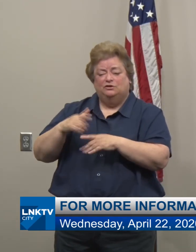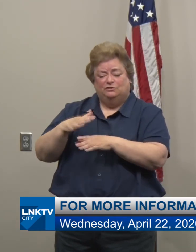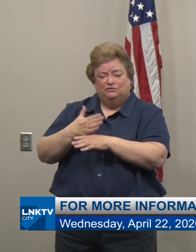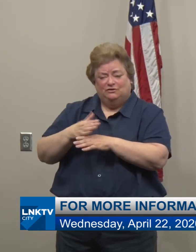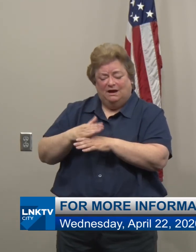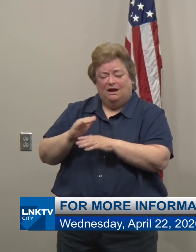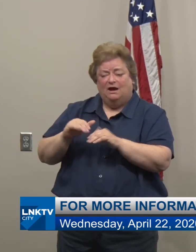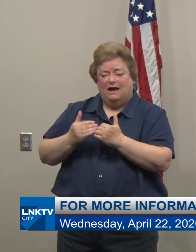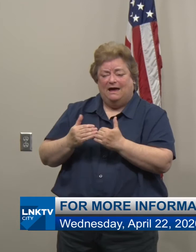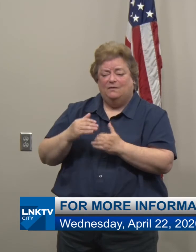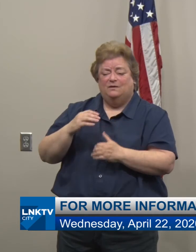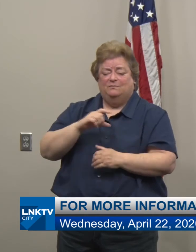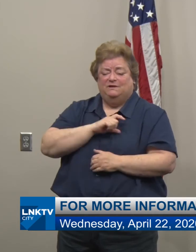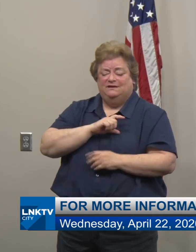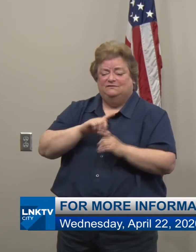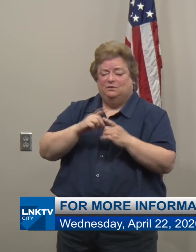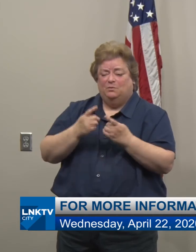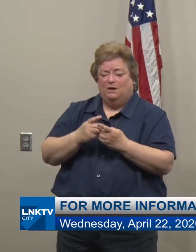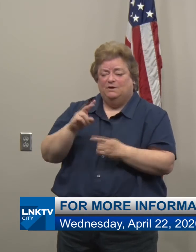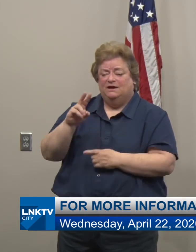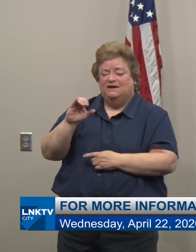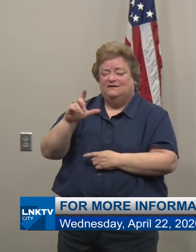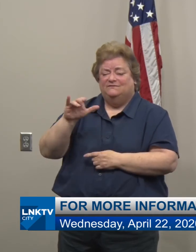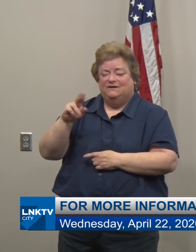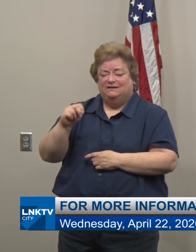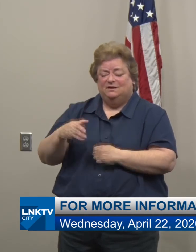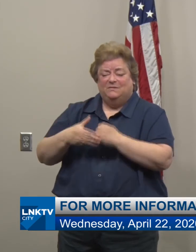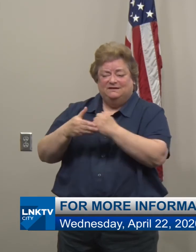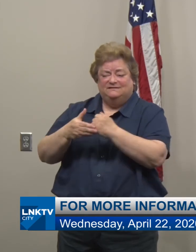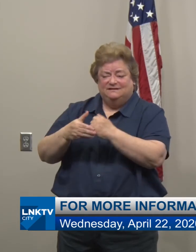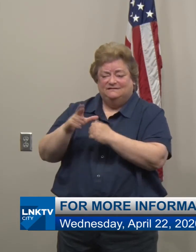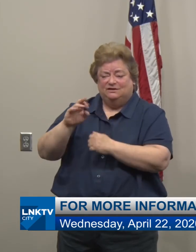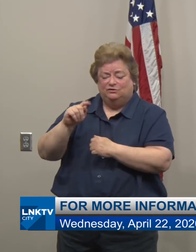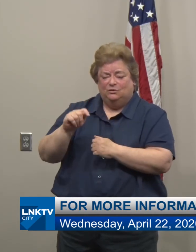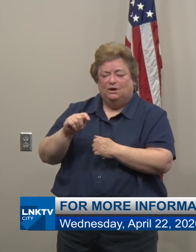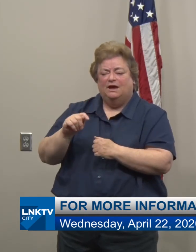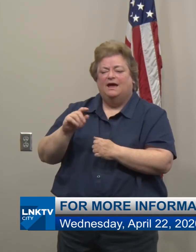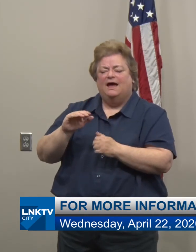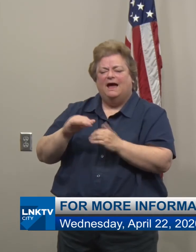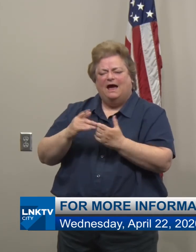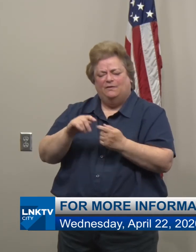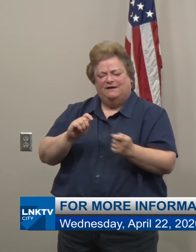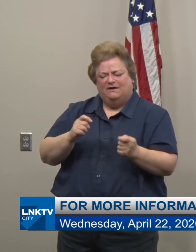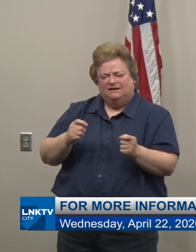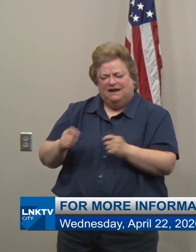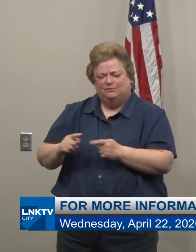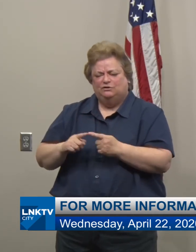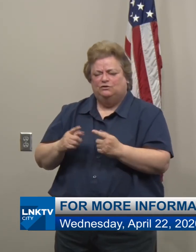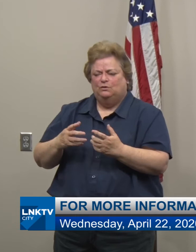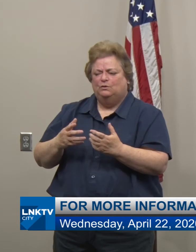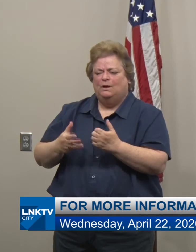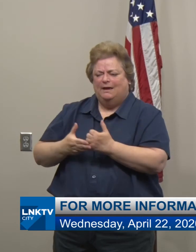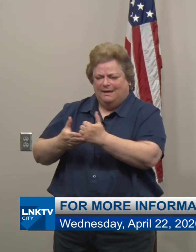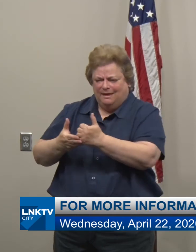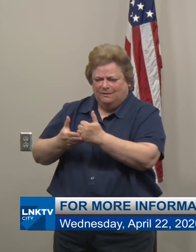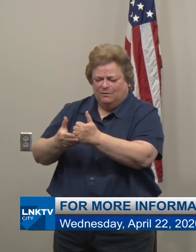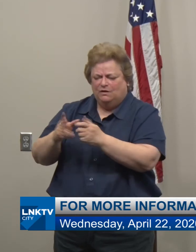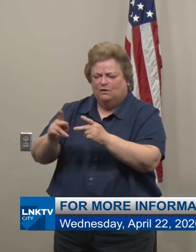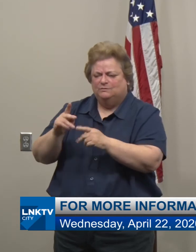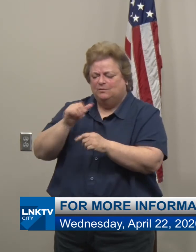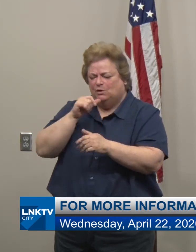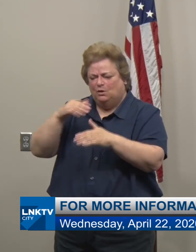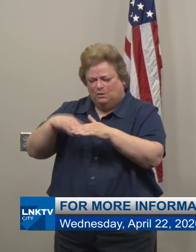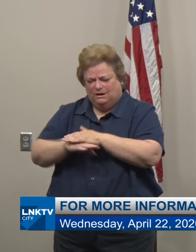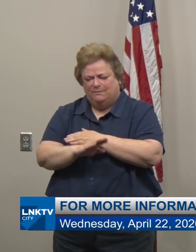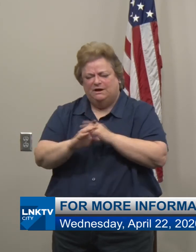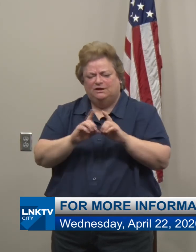Victim Assistance Unit has adapted the way in which it provides services to victims of crime who walk into the department for